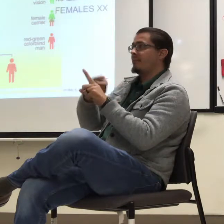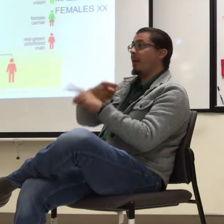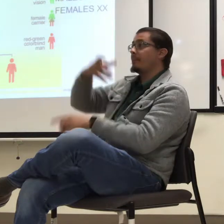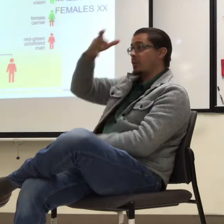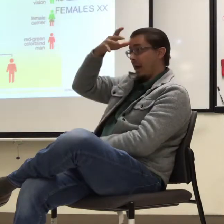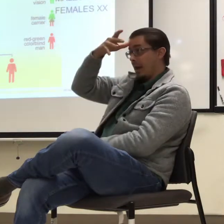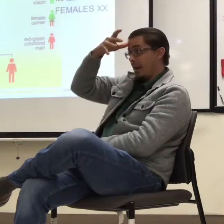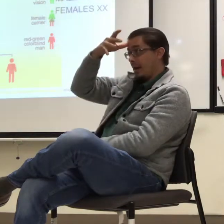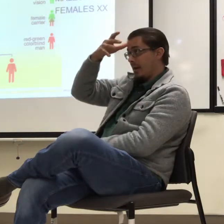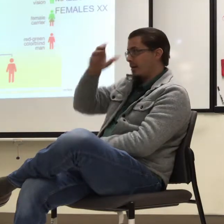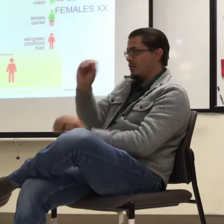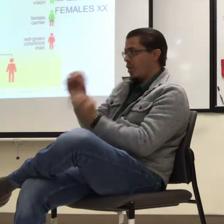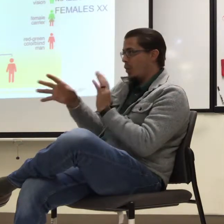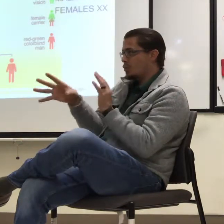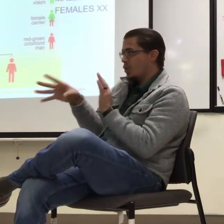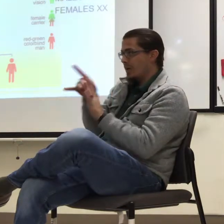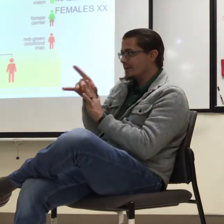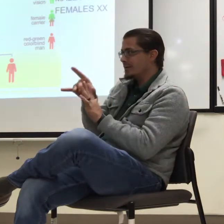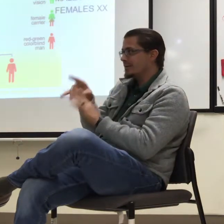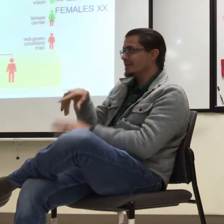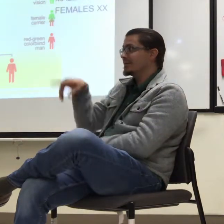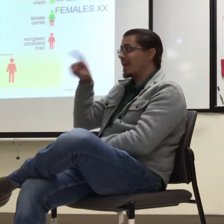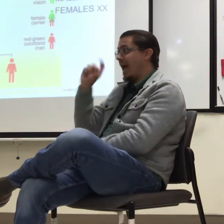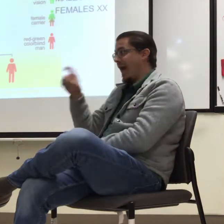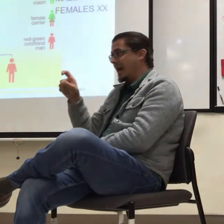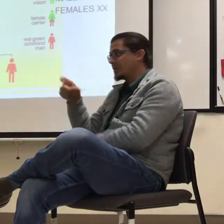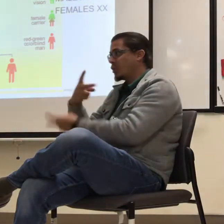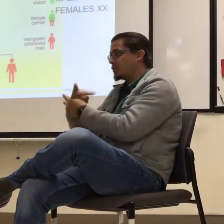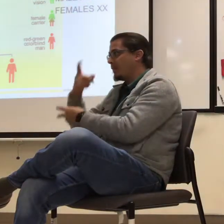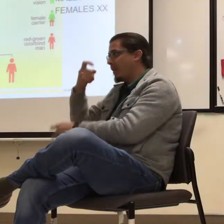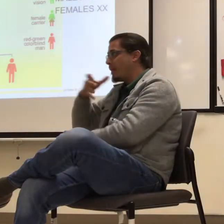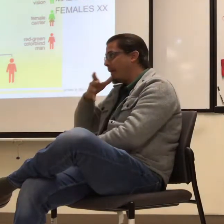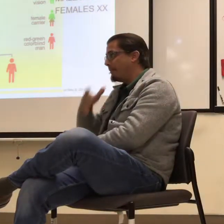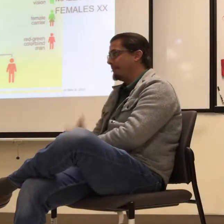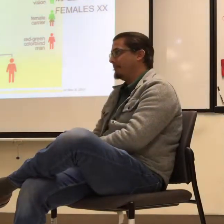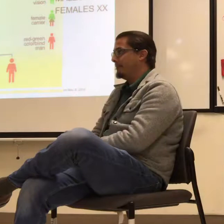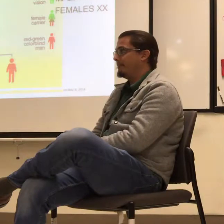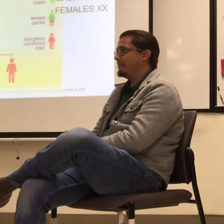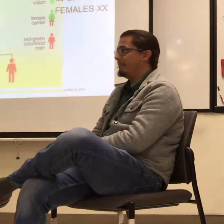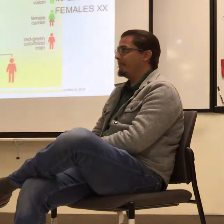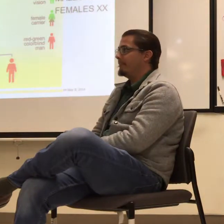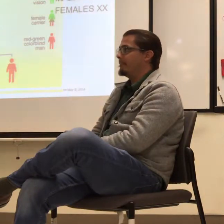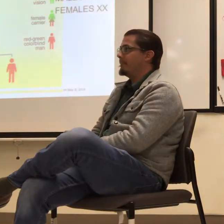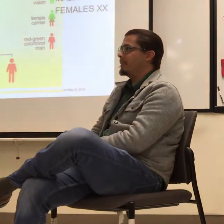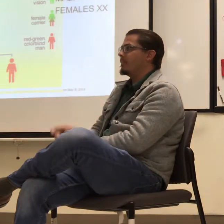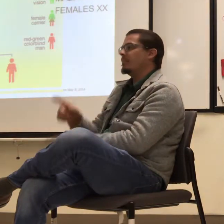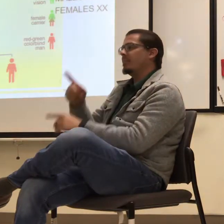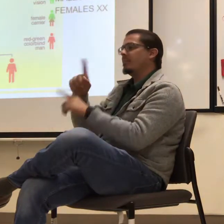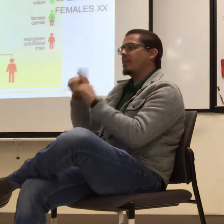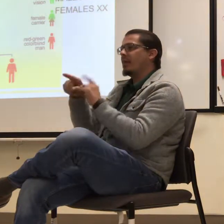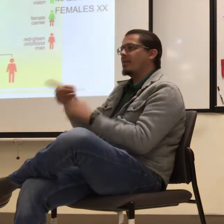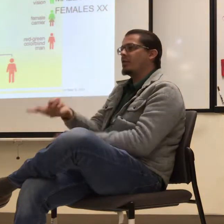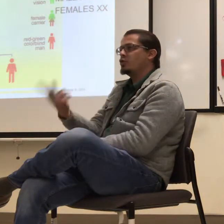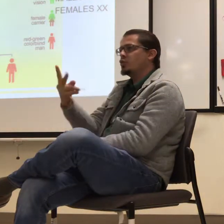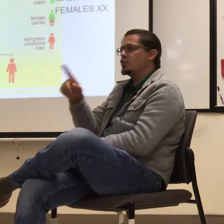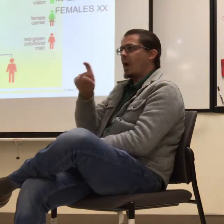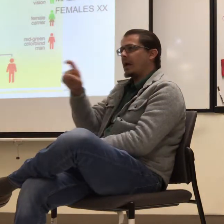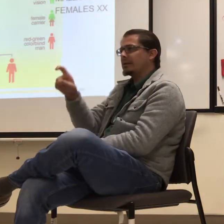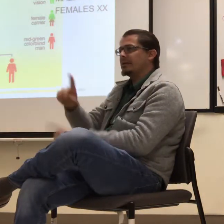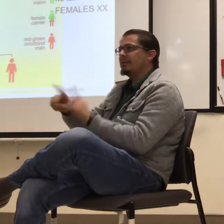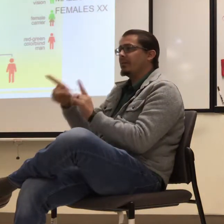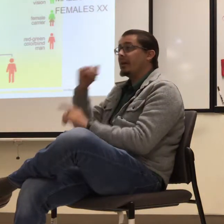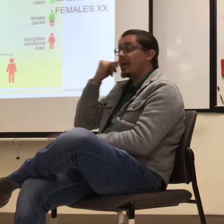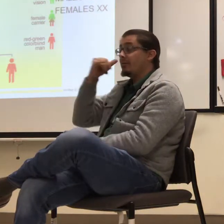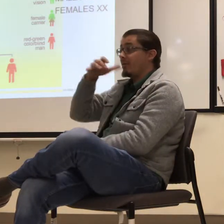dad. You have no choice but to inherit the X chromosome from your mom, although the two X's are different. if you're